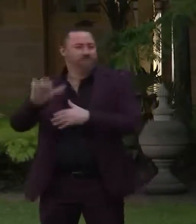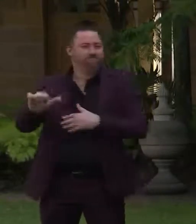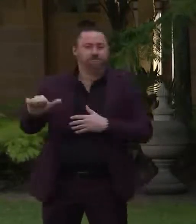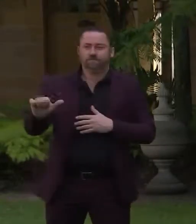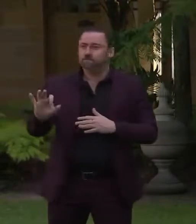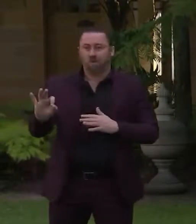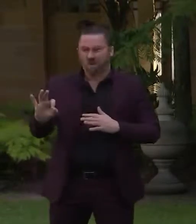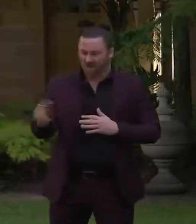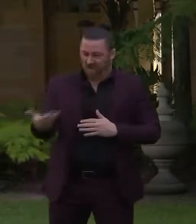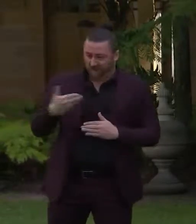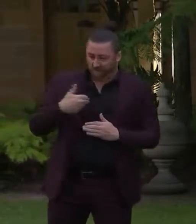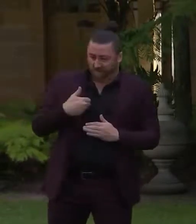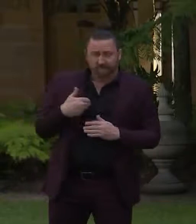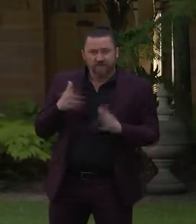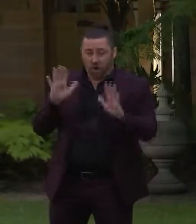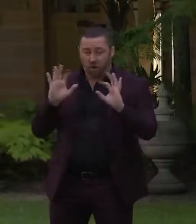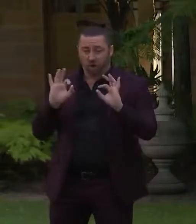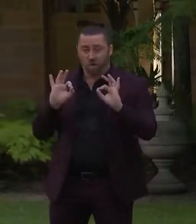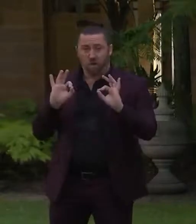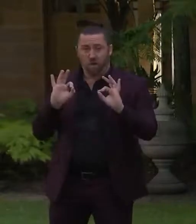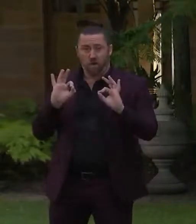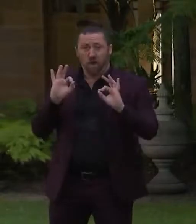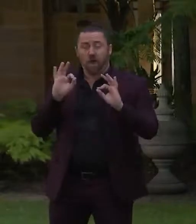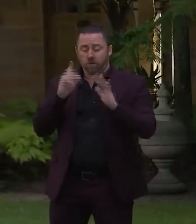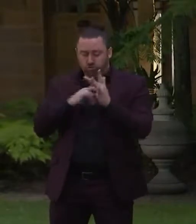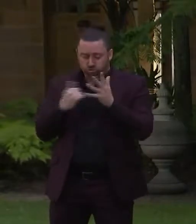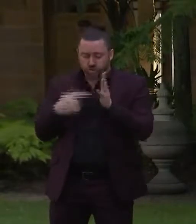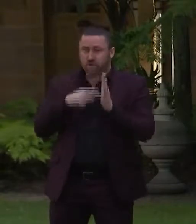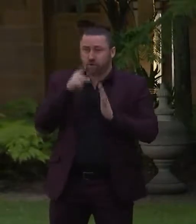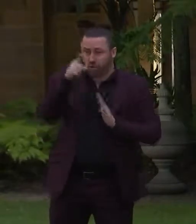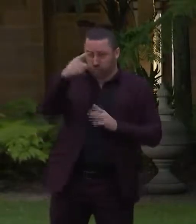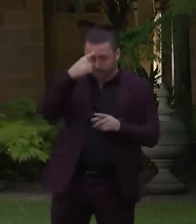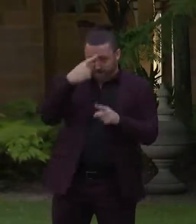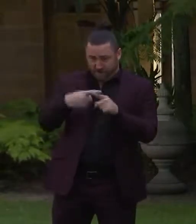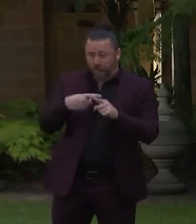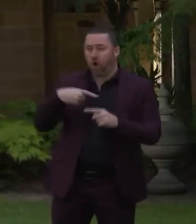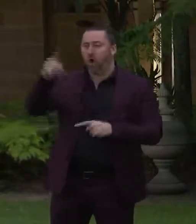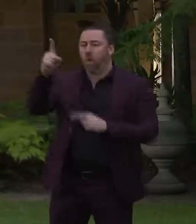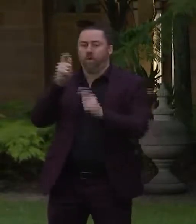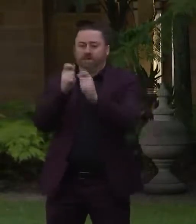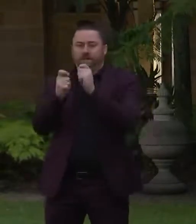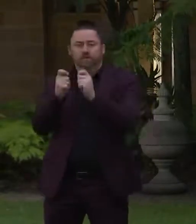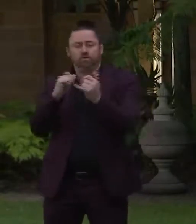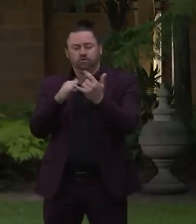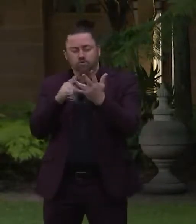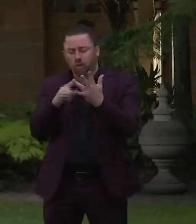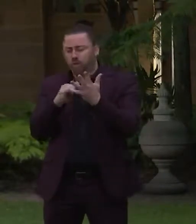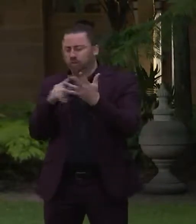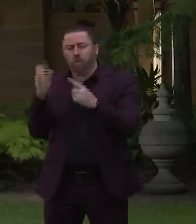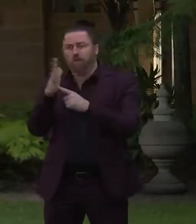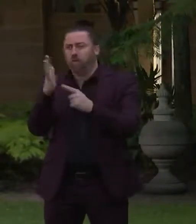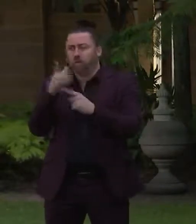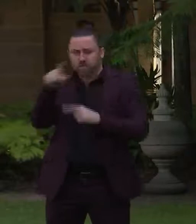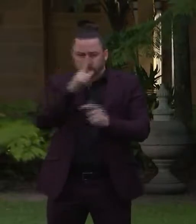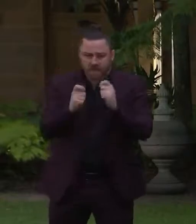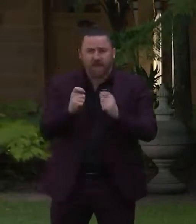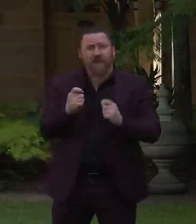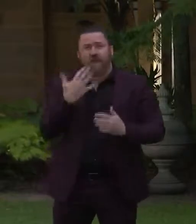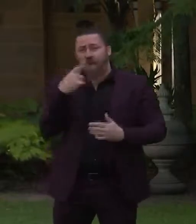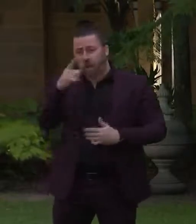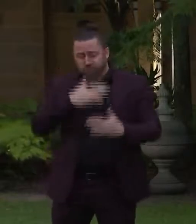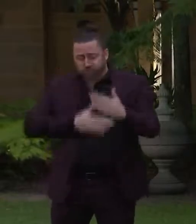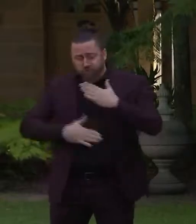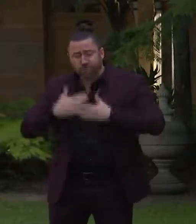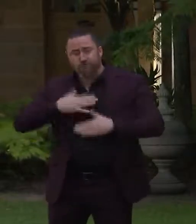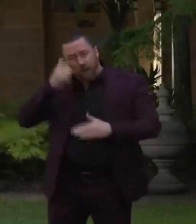that. Just if you've got any symptoms, please just come and get tested. And thank you to everyone for your patience in coming